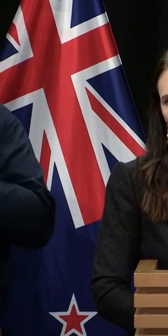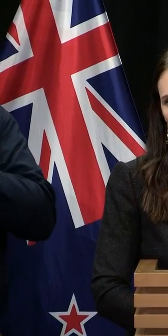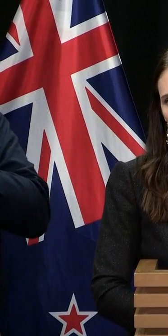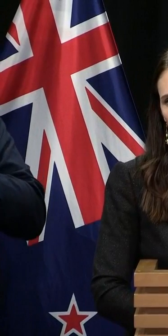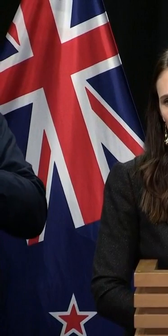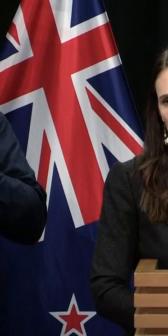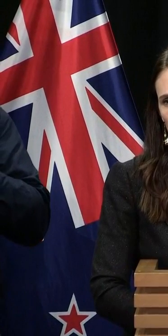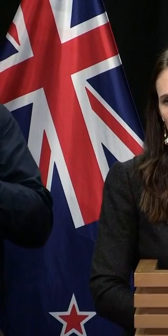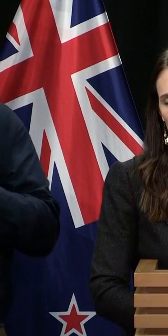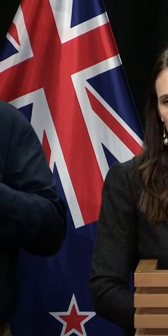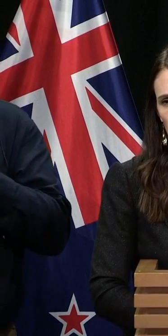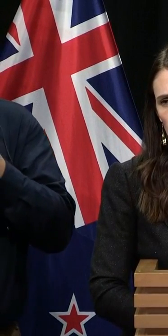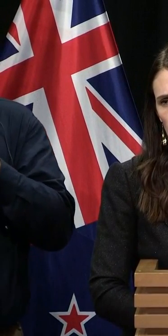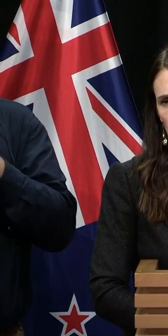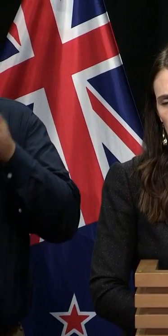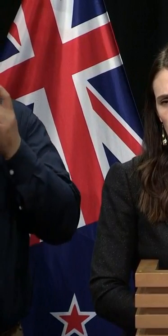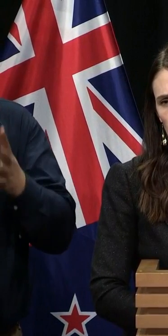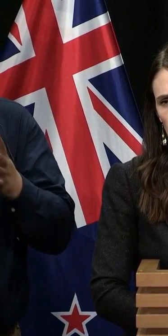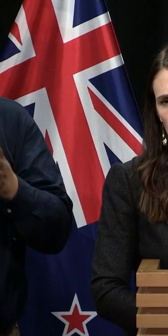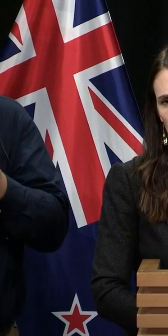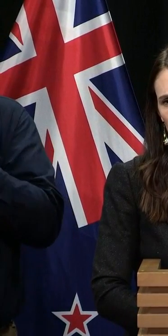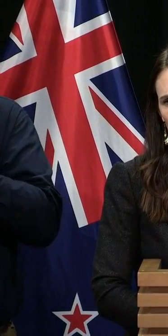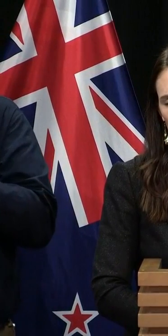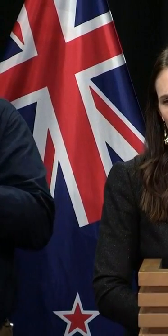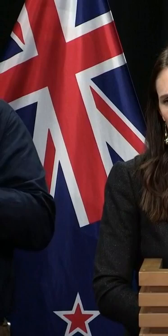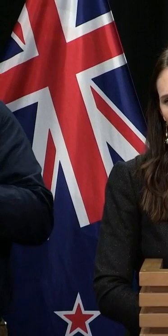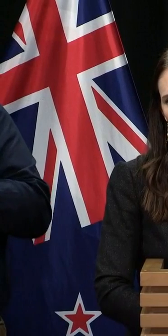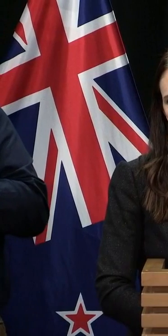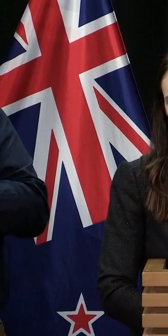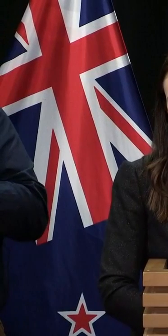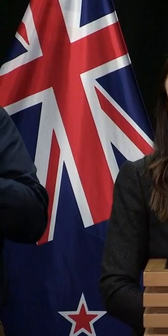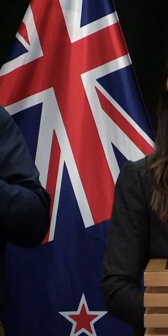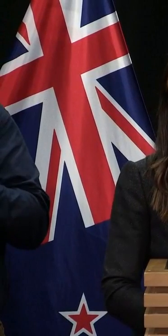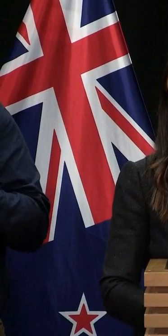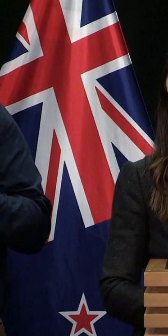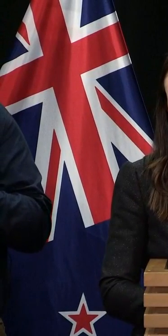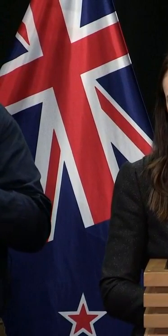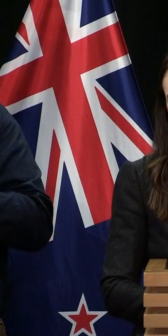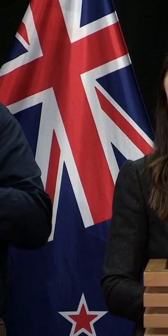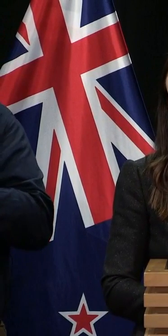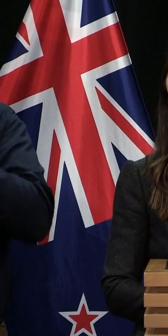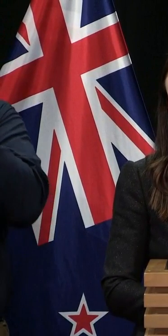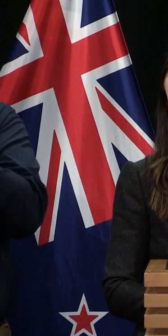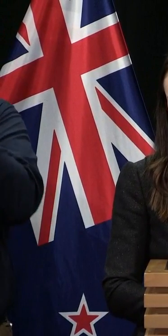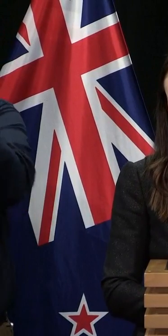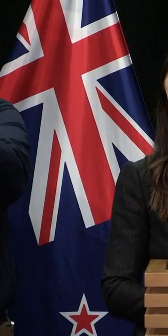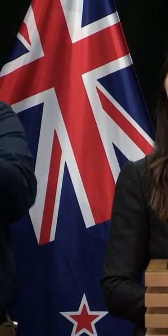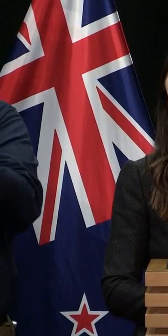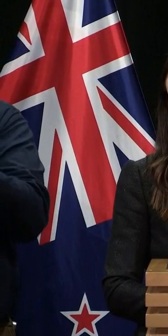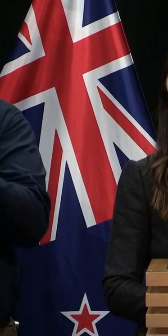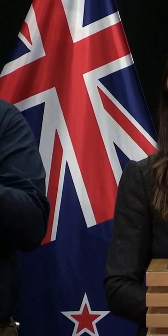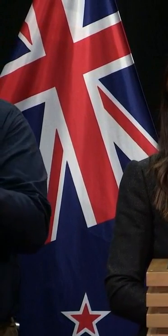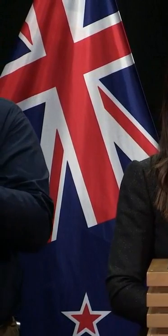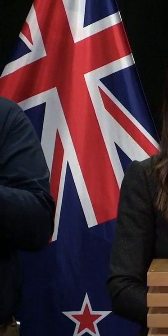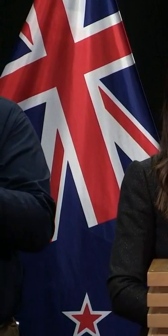people waiting for its work to begin. But the Royal Commission has the capacity to come back in the future once we are able to